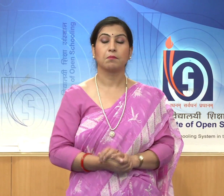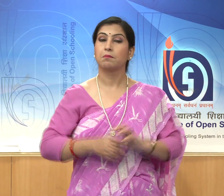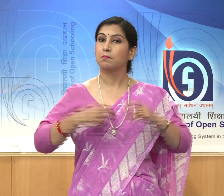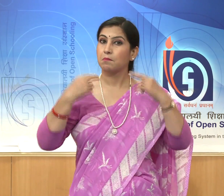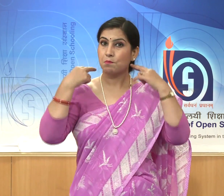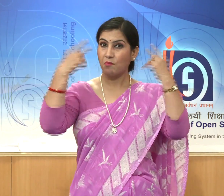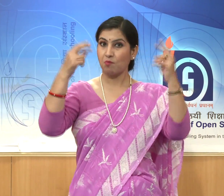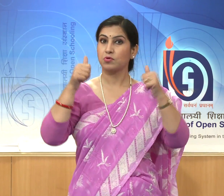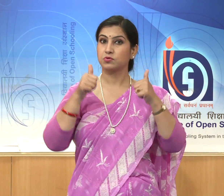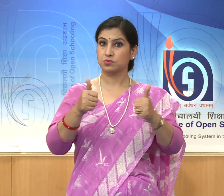very popular